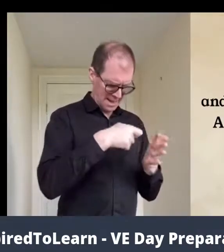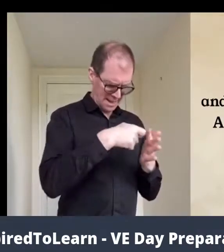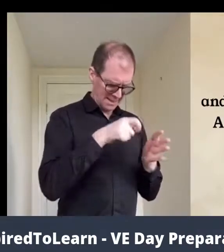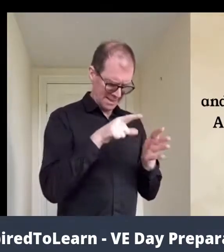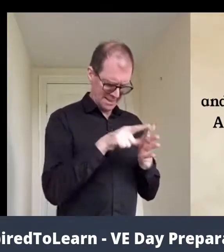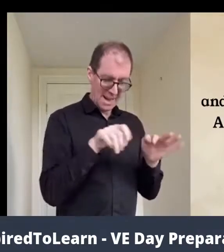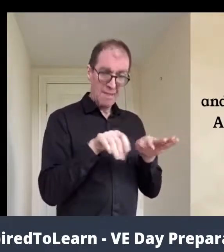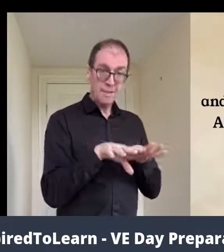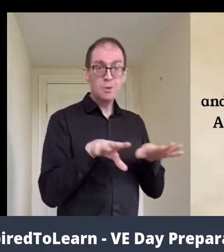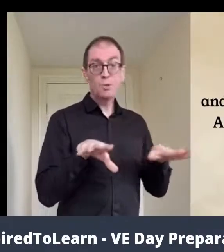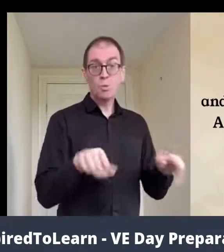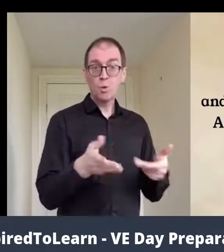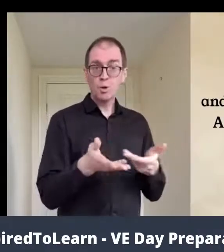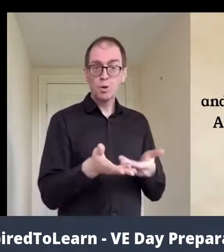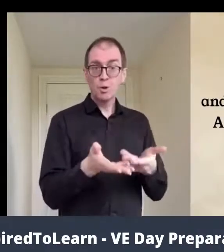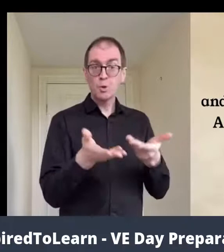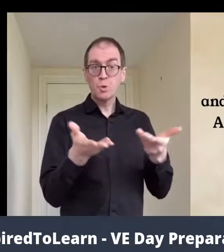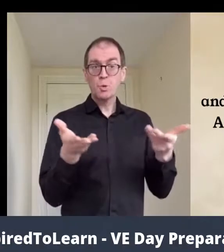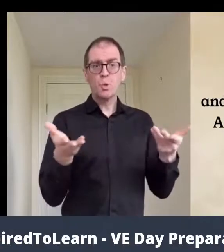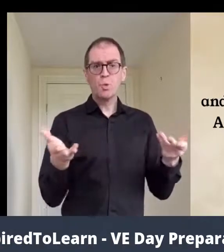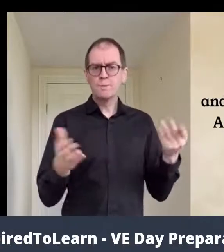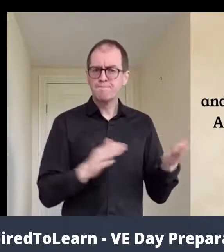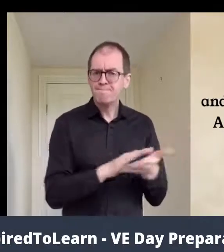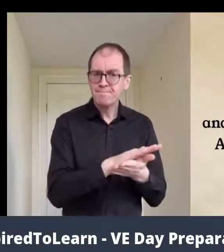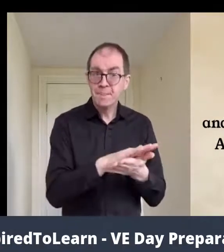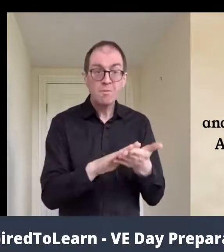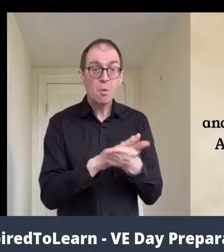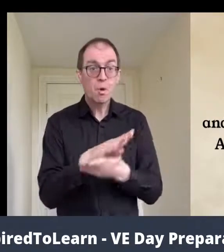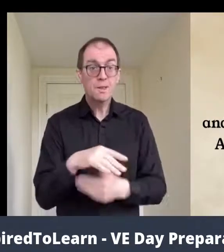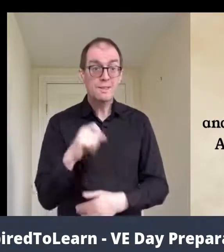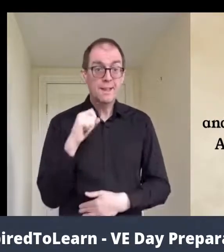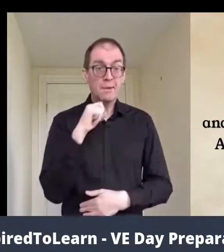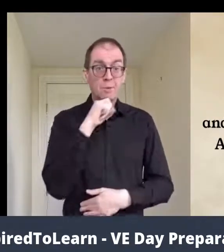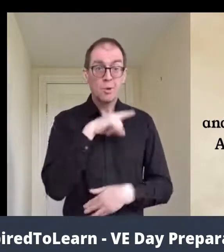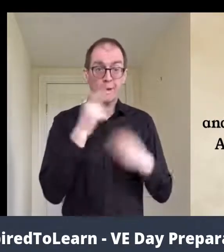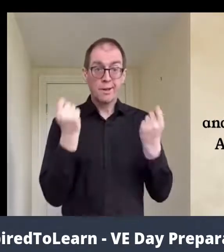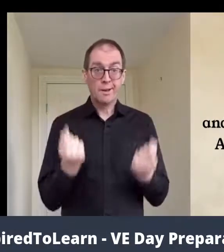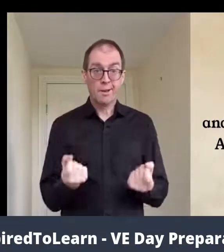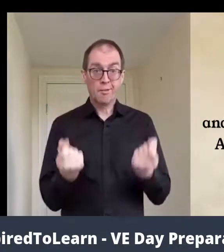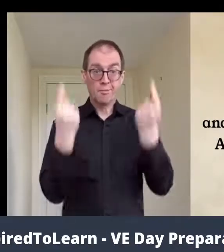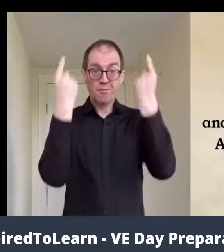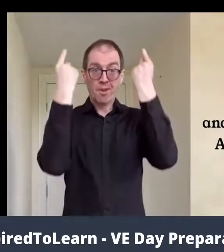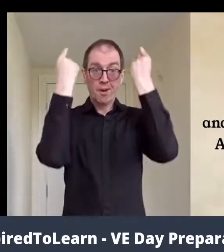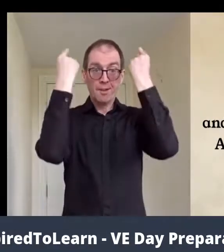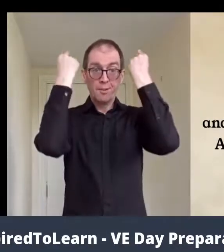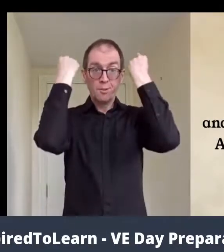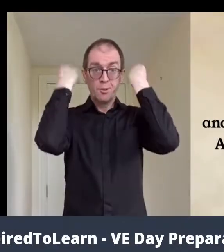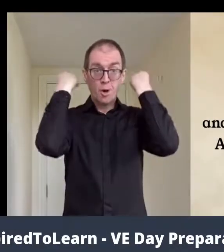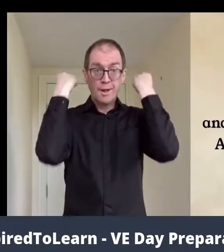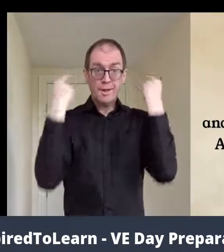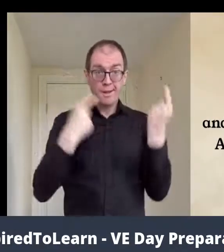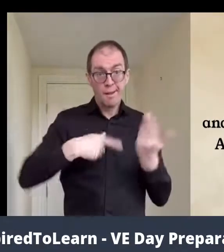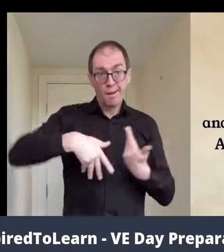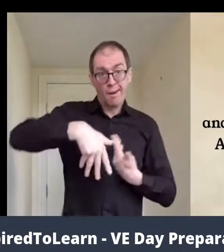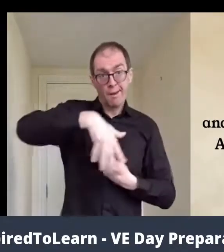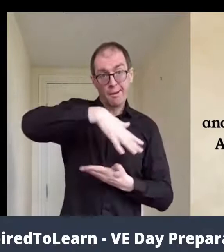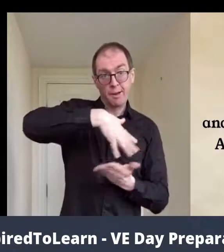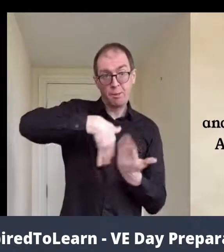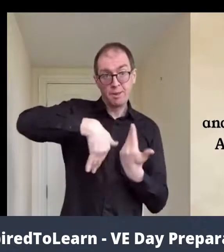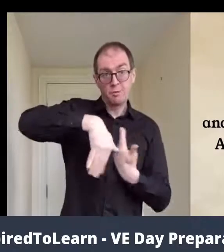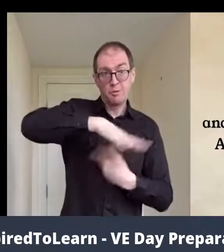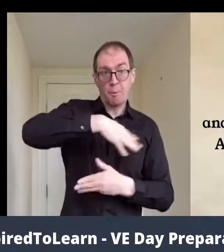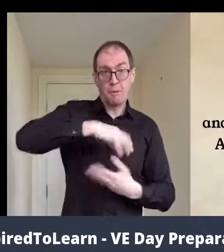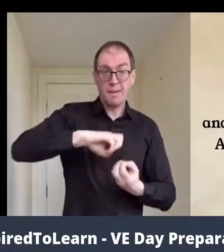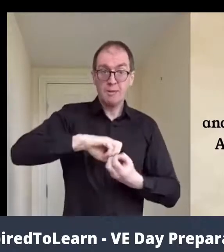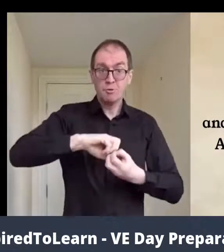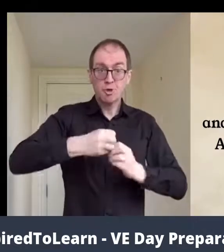a kiddly divey too, wouldn't you? If the words sound queer and funny to your ear, a little